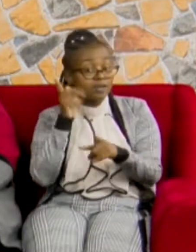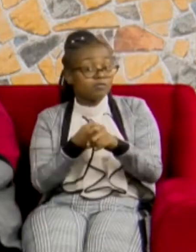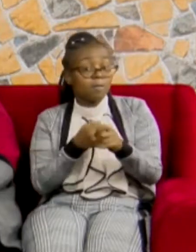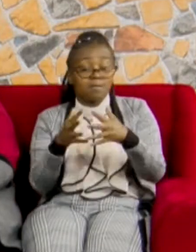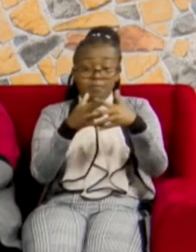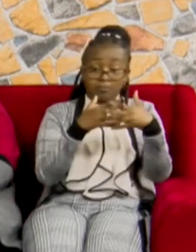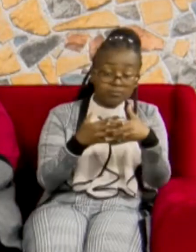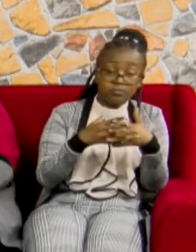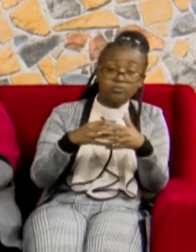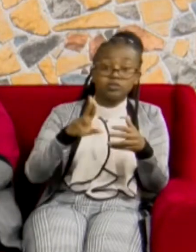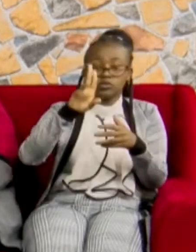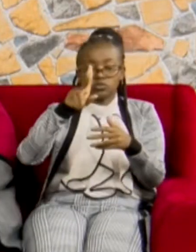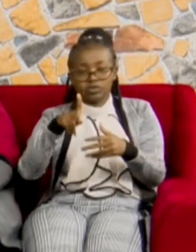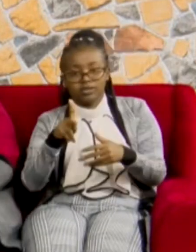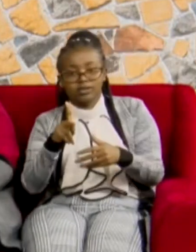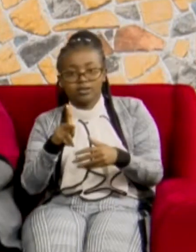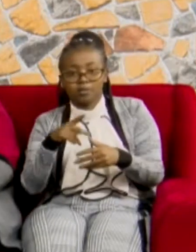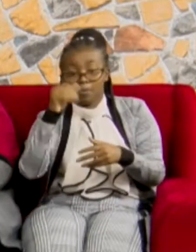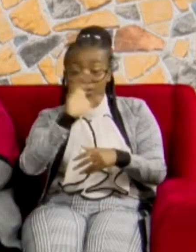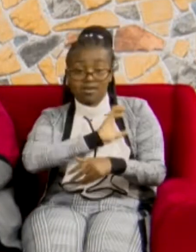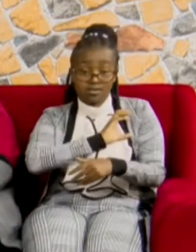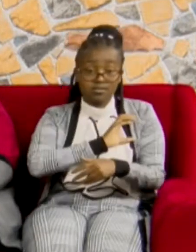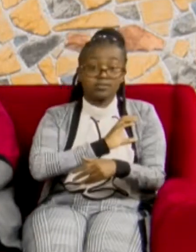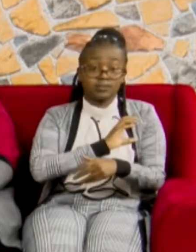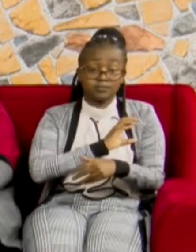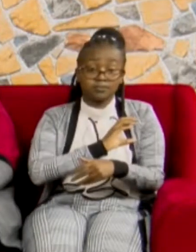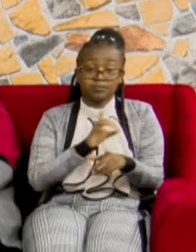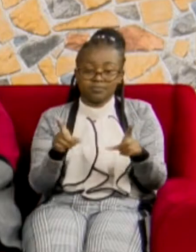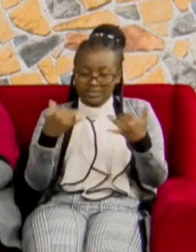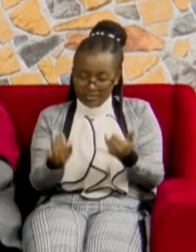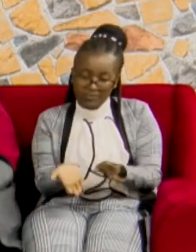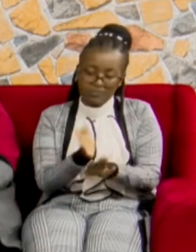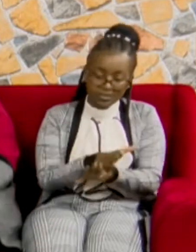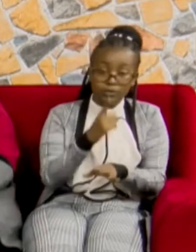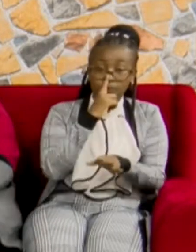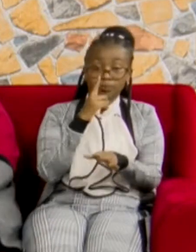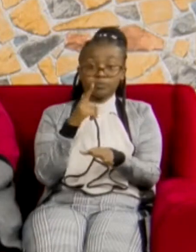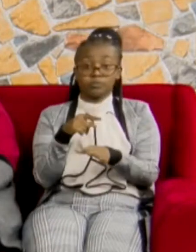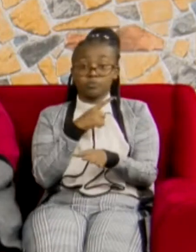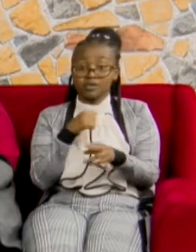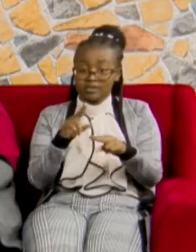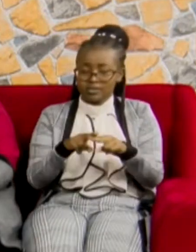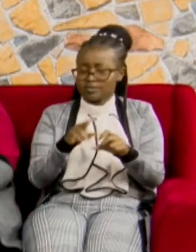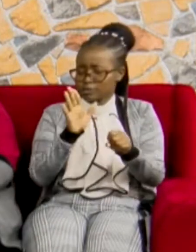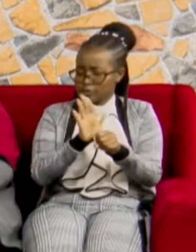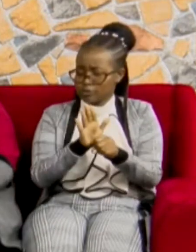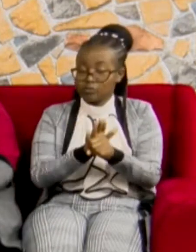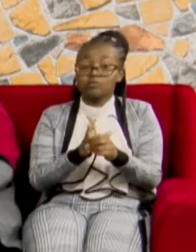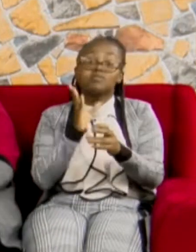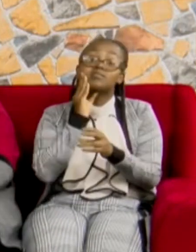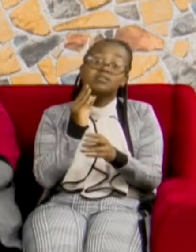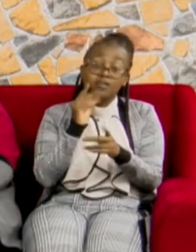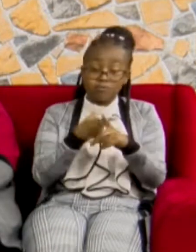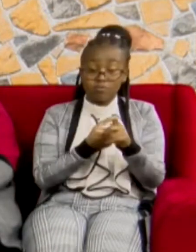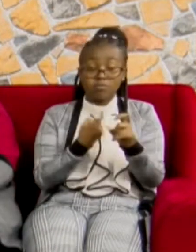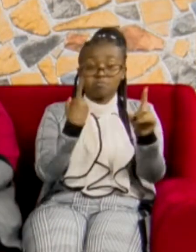to the US, she's been to the UK, she's been out in Canada, and she's back home. So we're sitting with a lot of wealth of experience